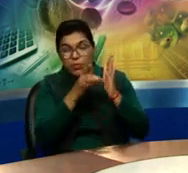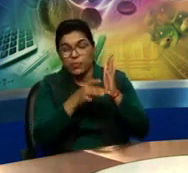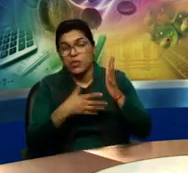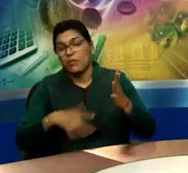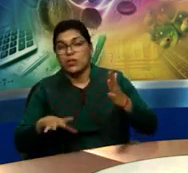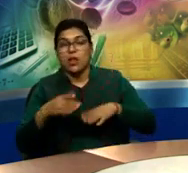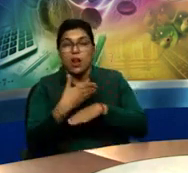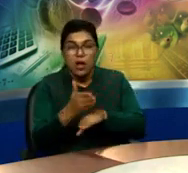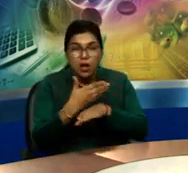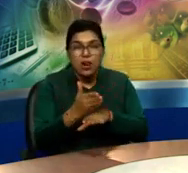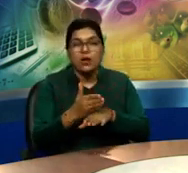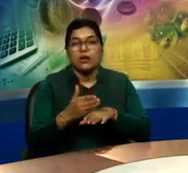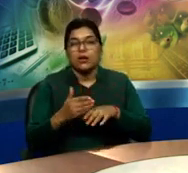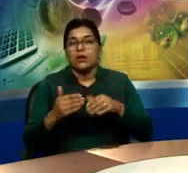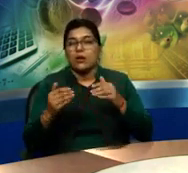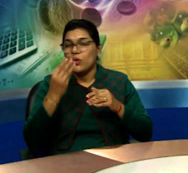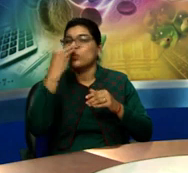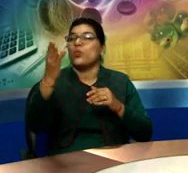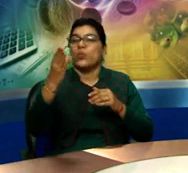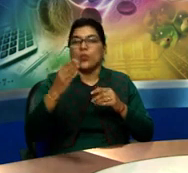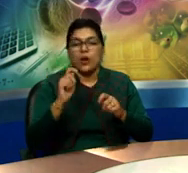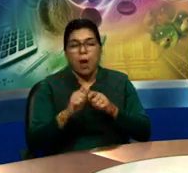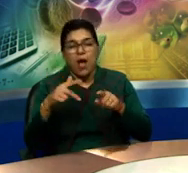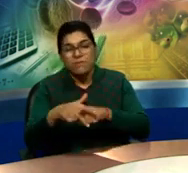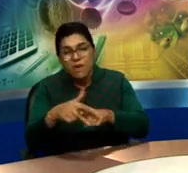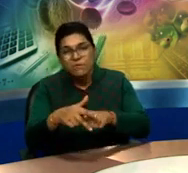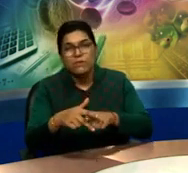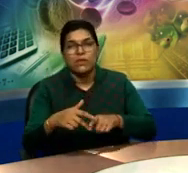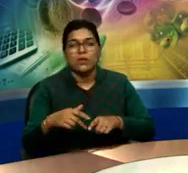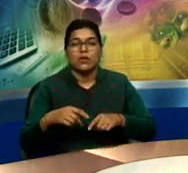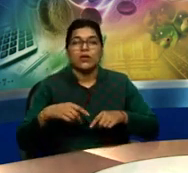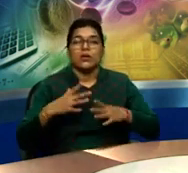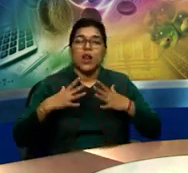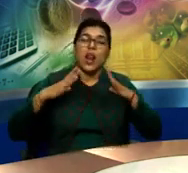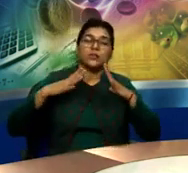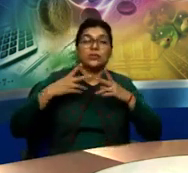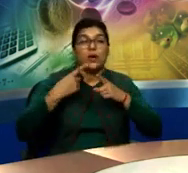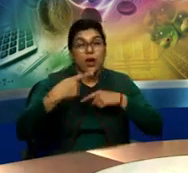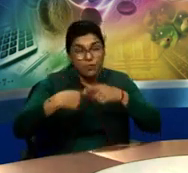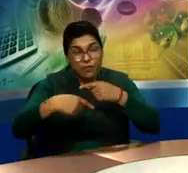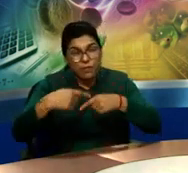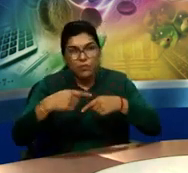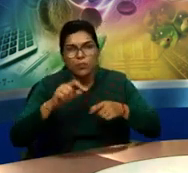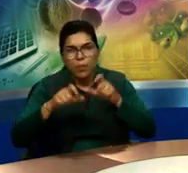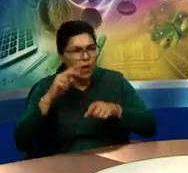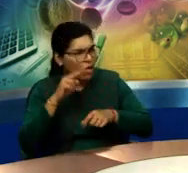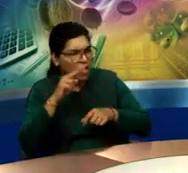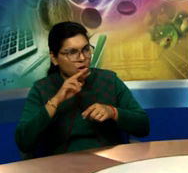be regular and to be punctual, we should follow the discipline. We should not spoil the discipline of the workplace.